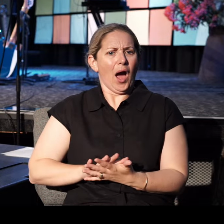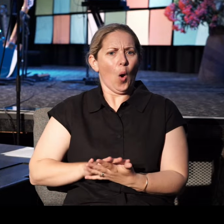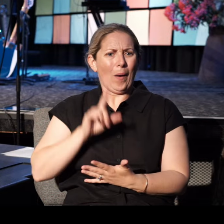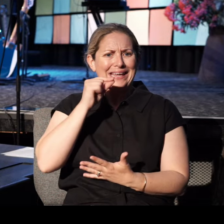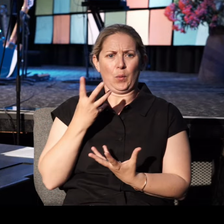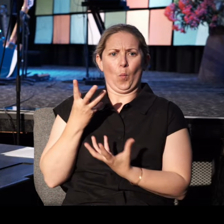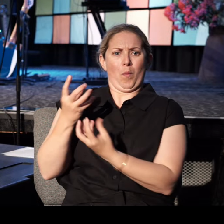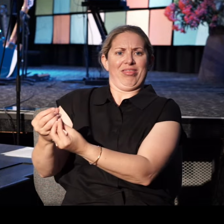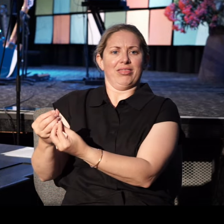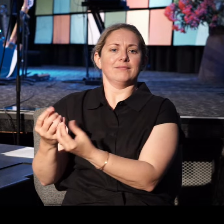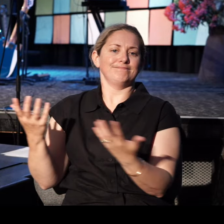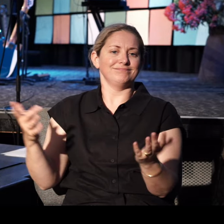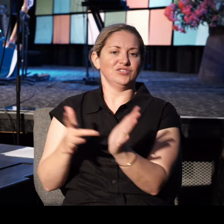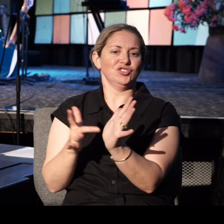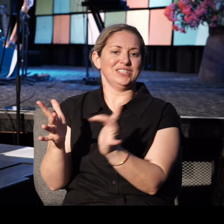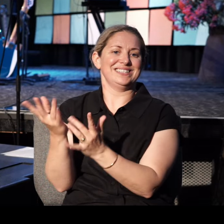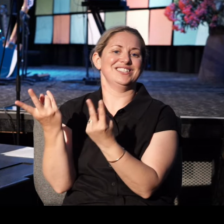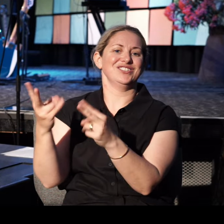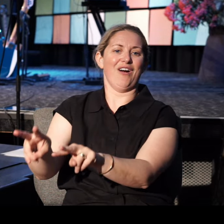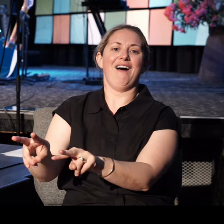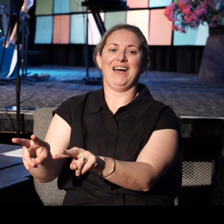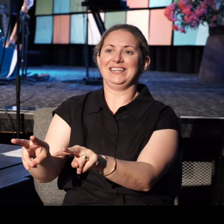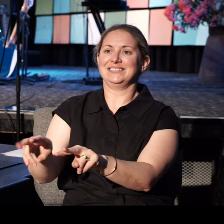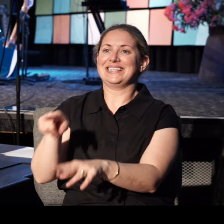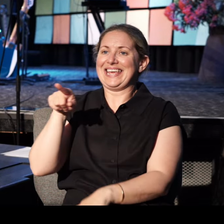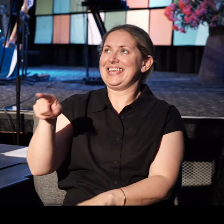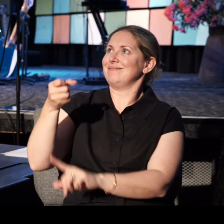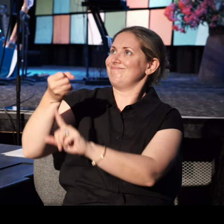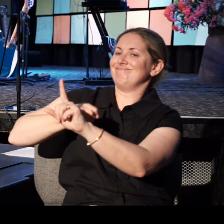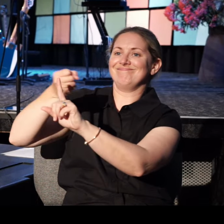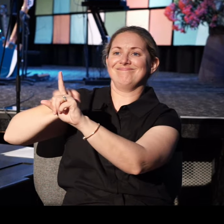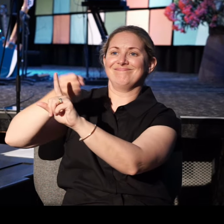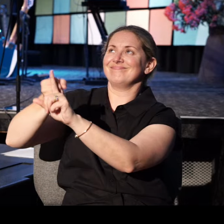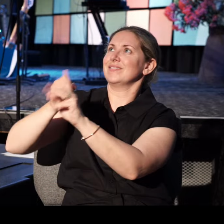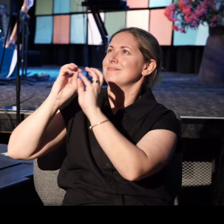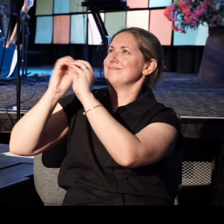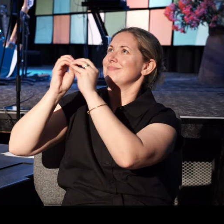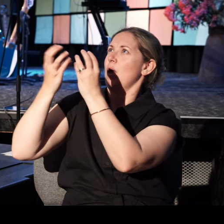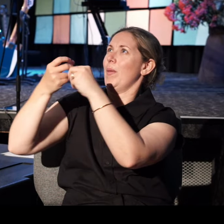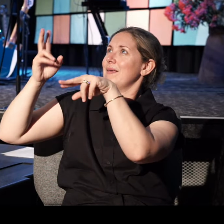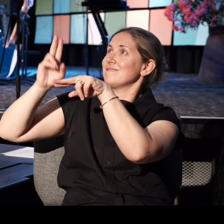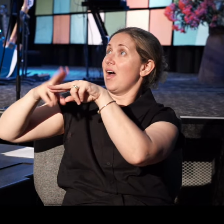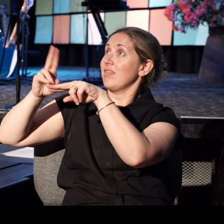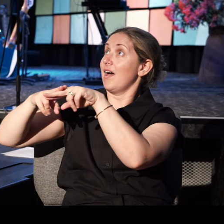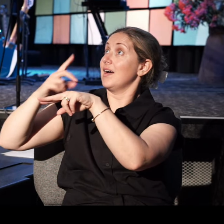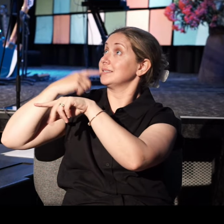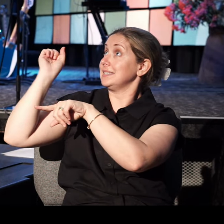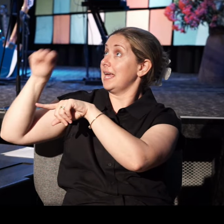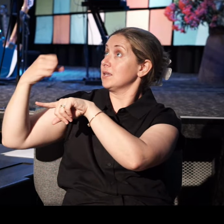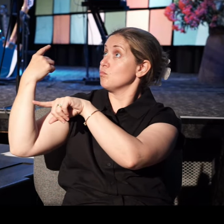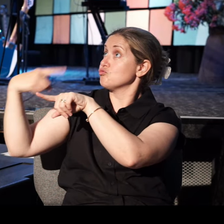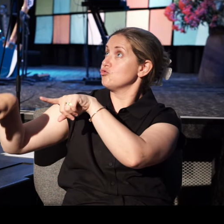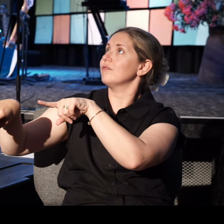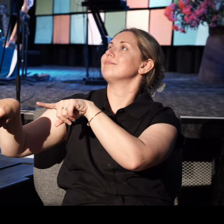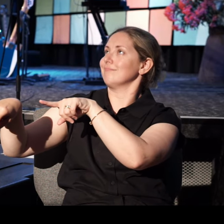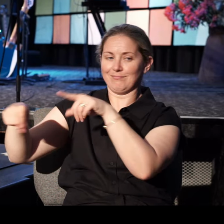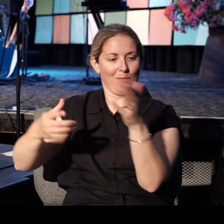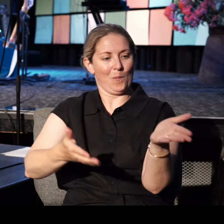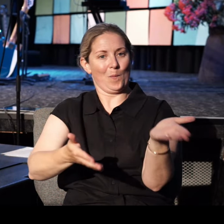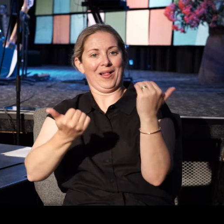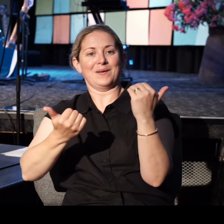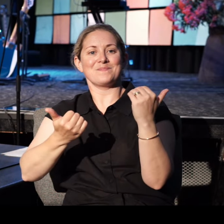His only Son, by the advocate that we have with the Father, by the one who Jesus John chapter